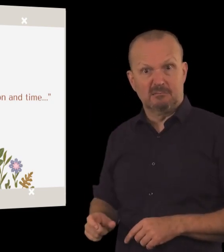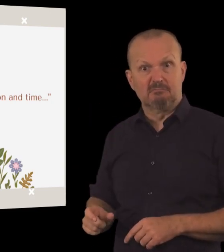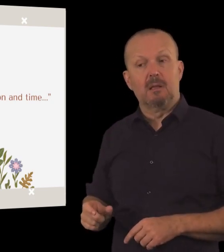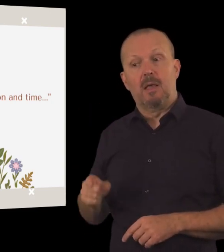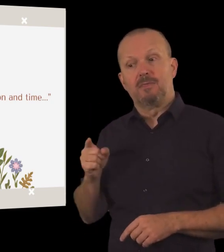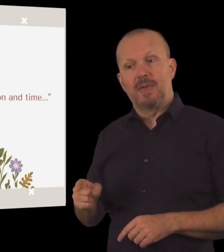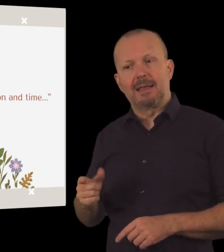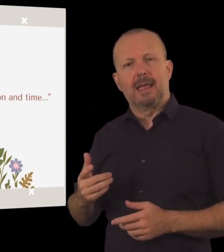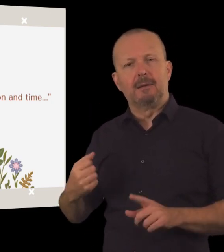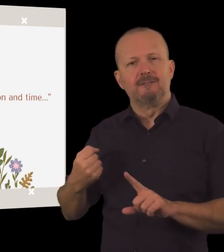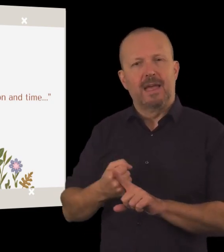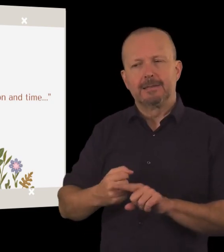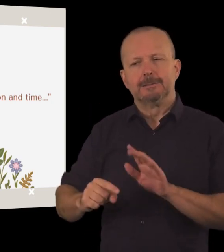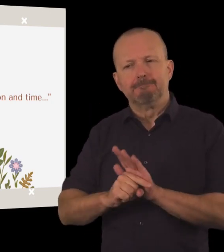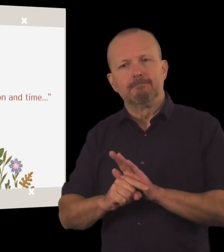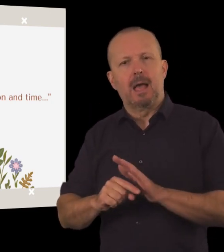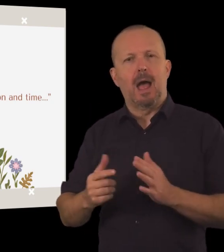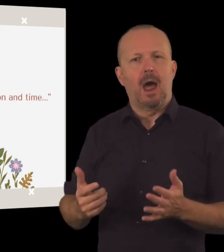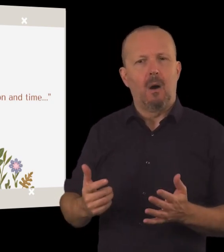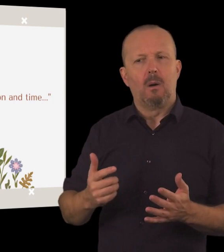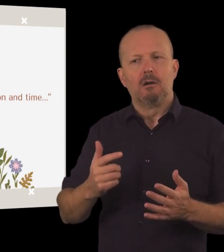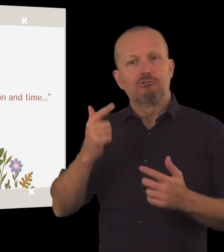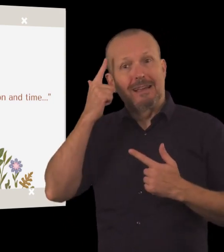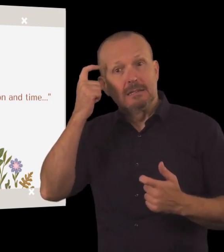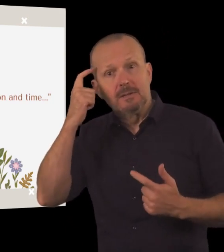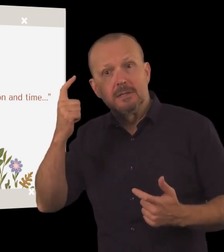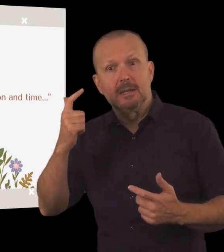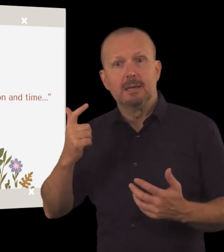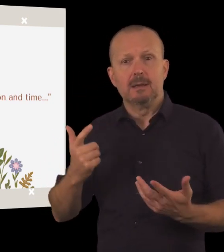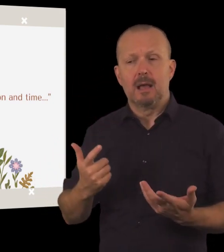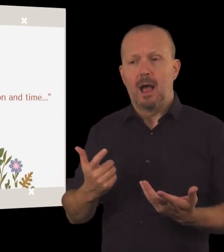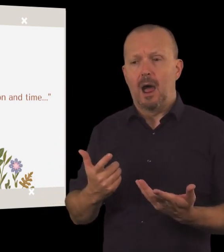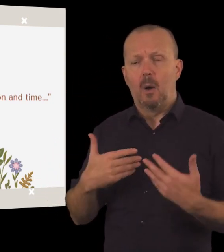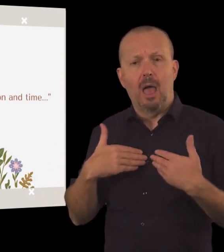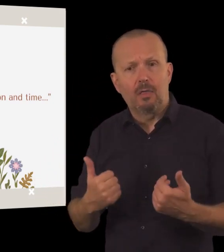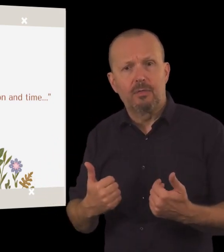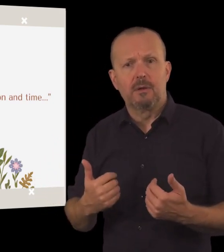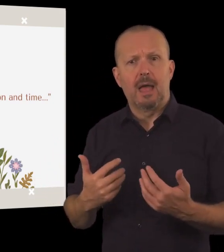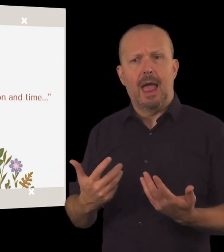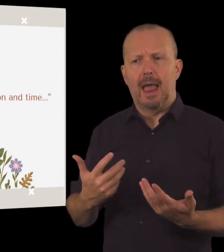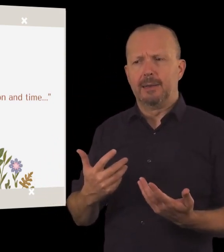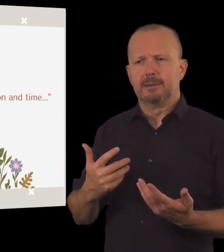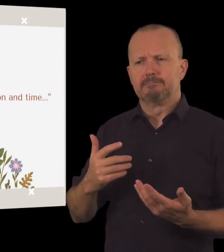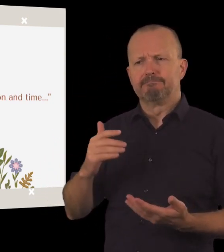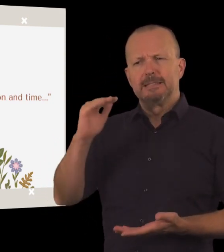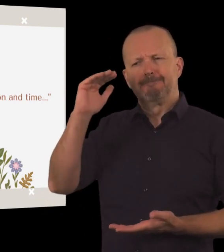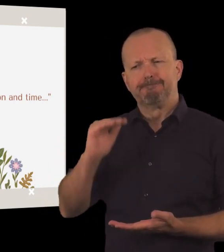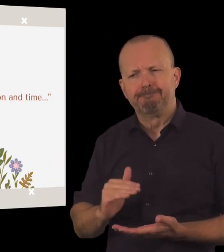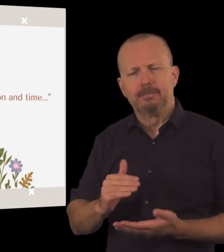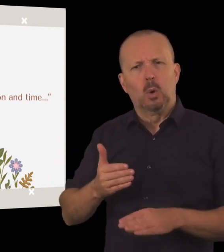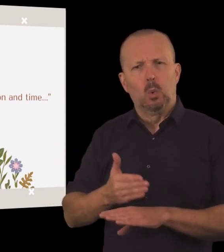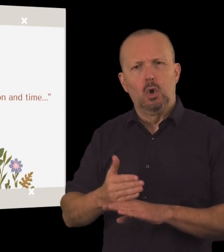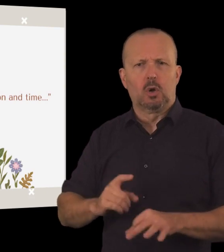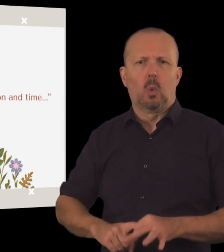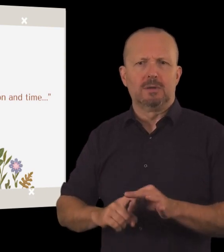an organisation, we need to prioritise creativity and make the time to have discussions about our